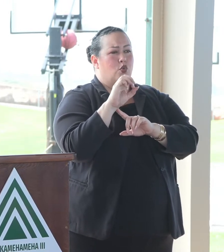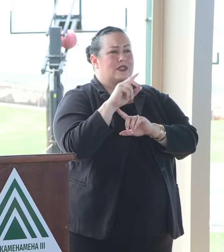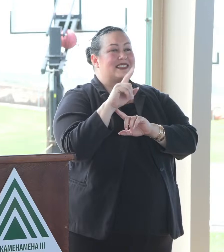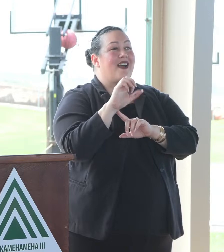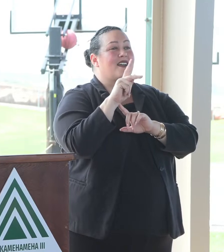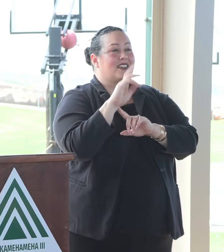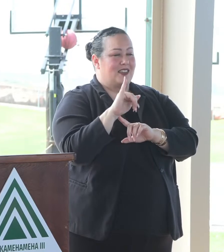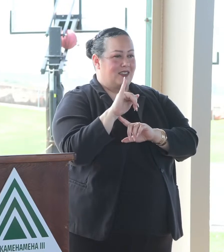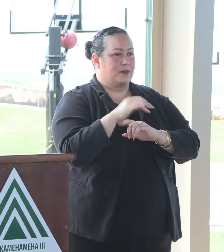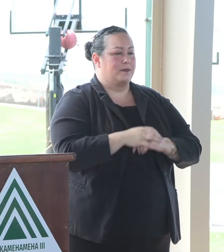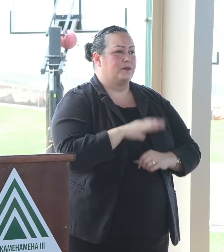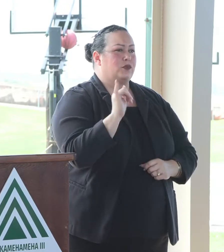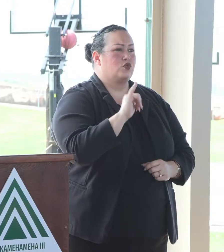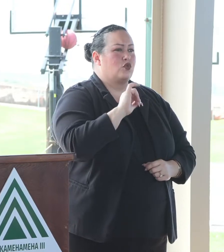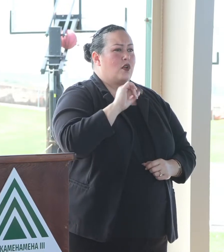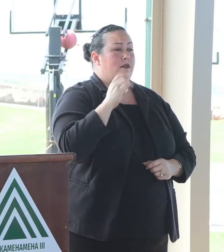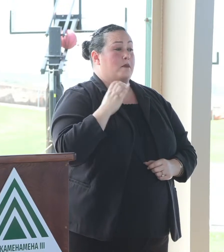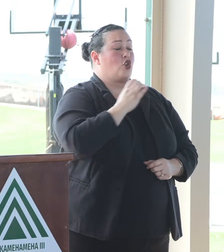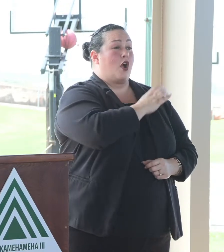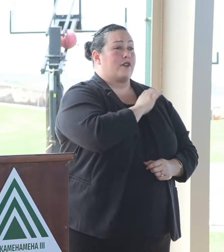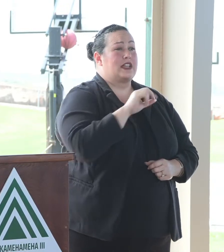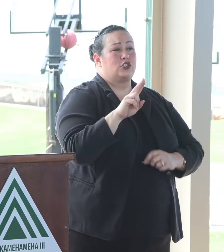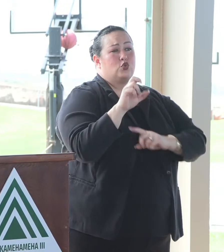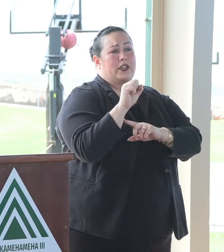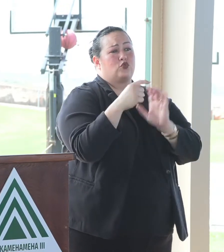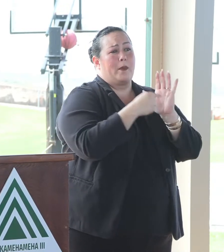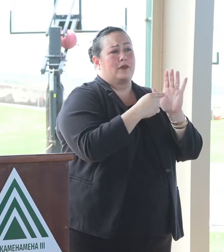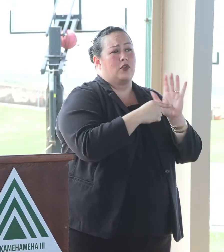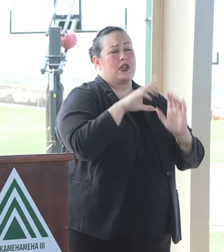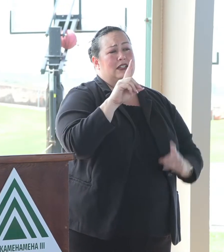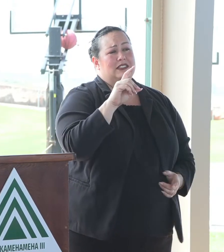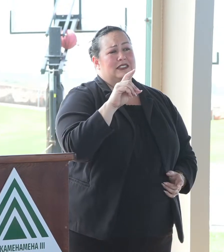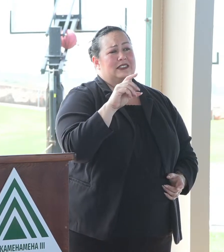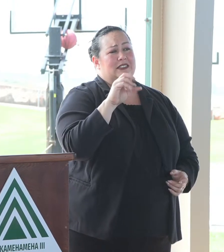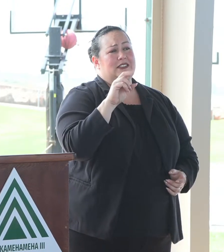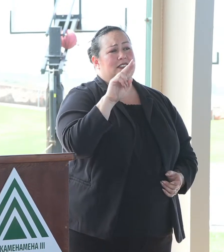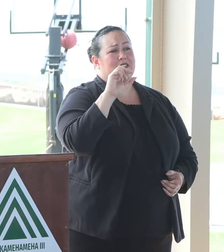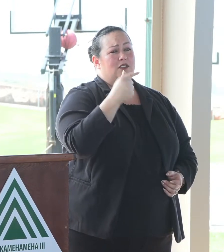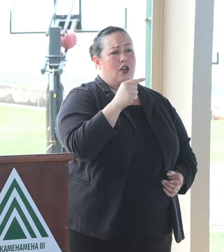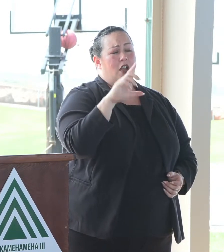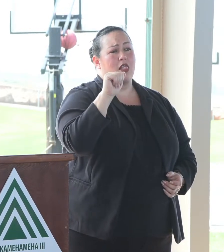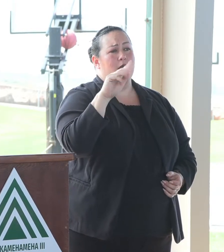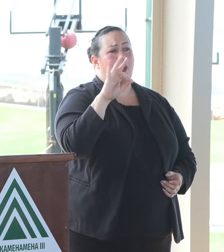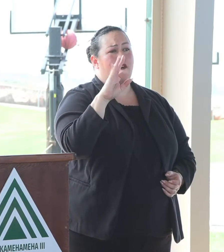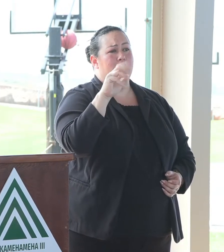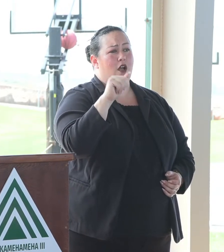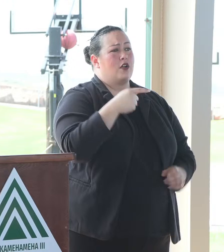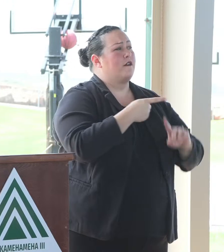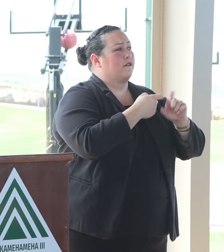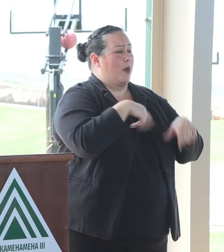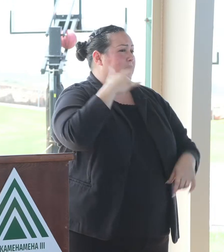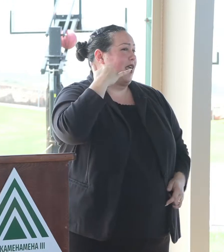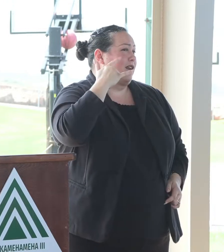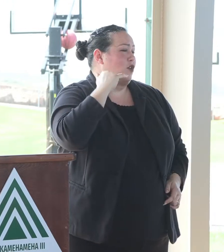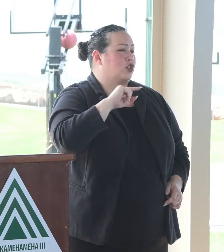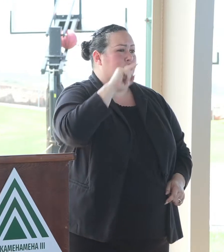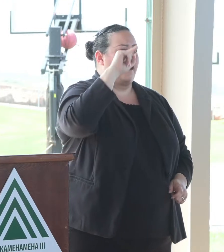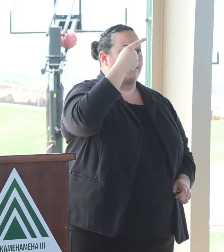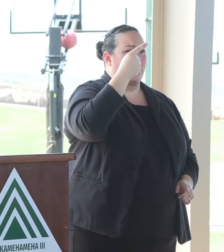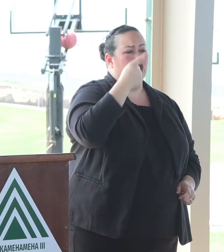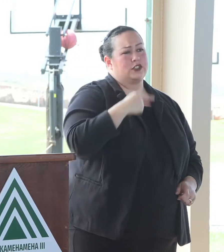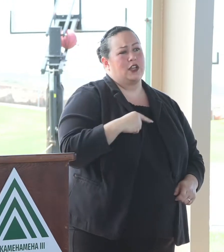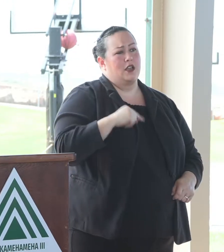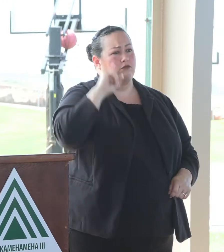Also from Congress, we have United States Representative Doug LaMalfa from California's 1st Congressional District,